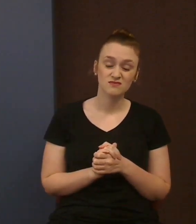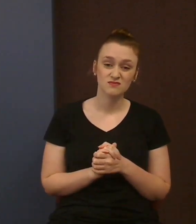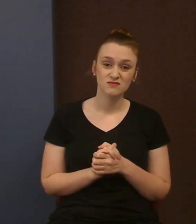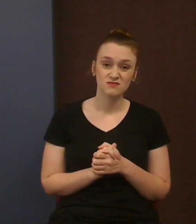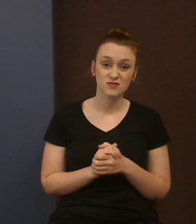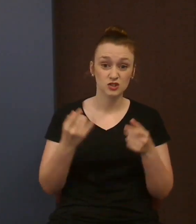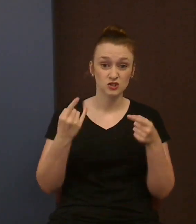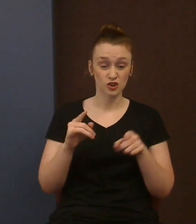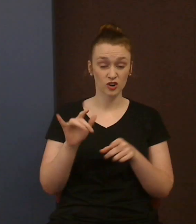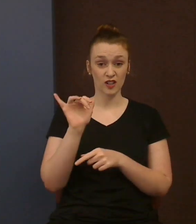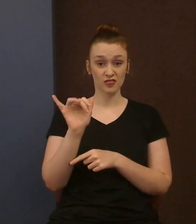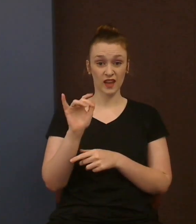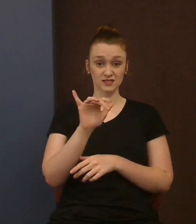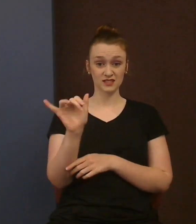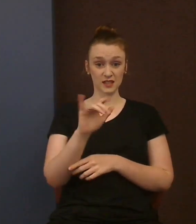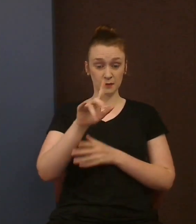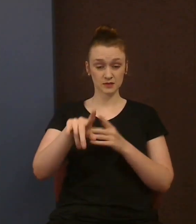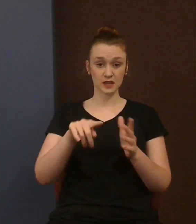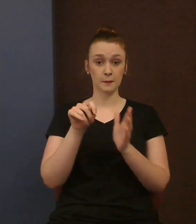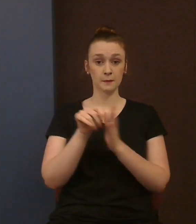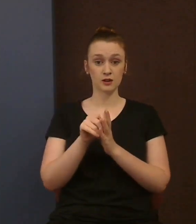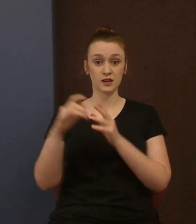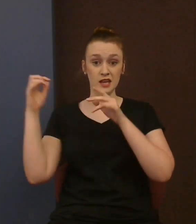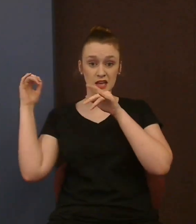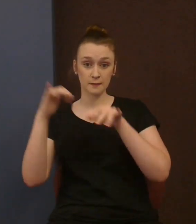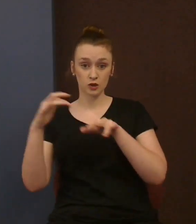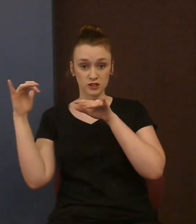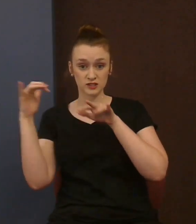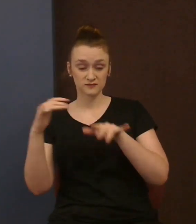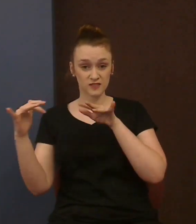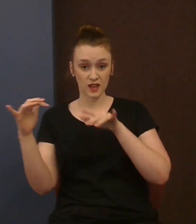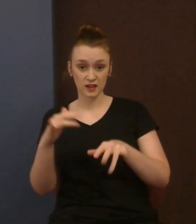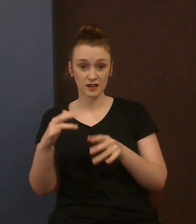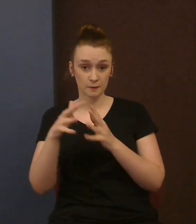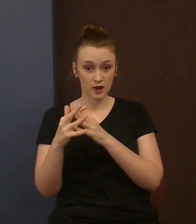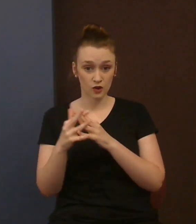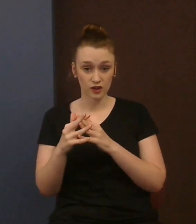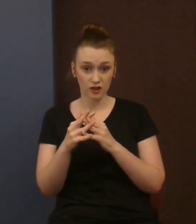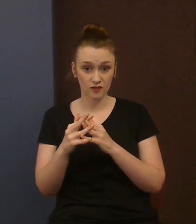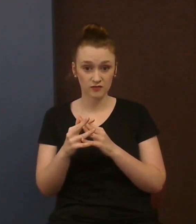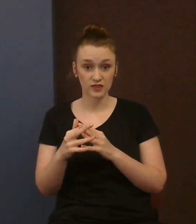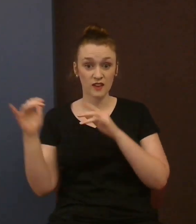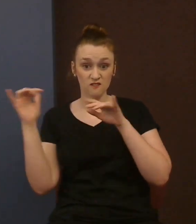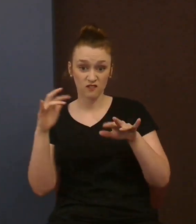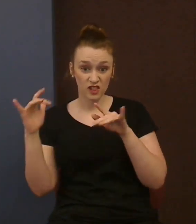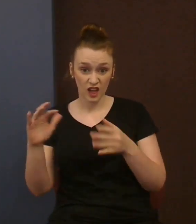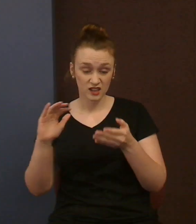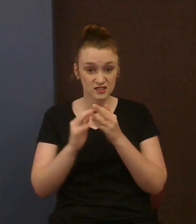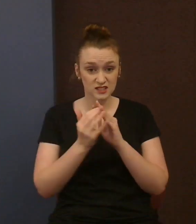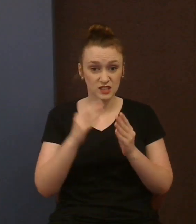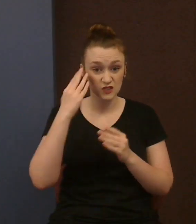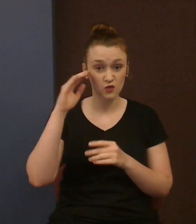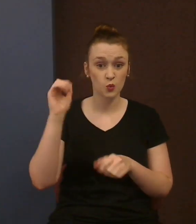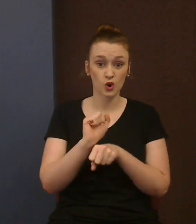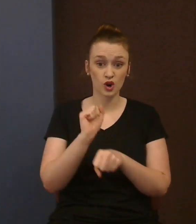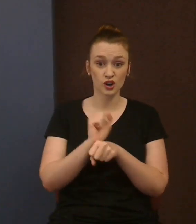During the same time period, immigrants flooded America, and they flooded the cities for work. The average